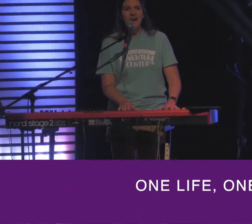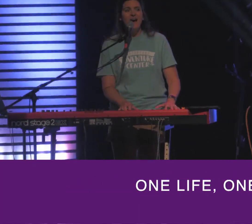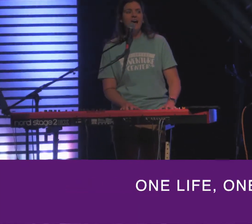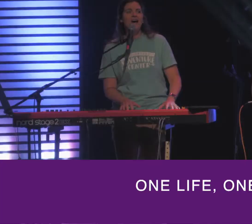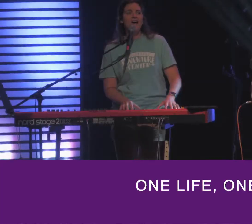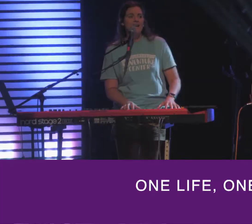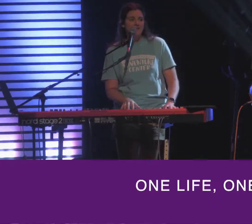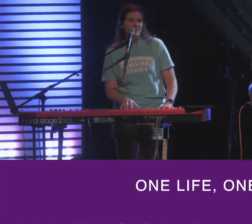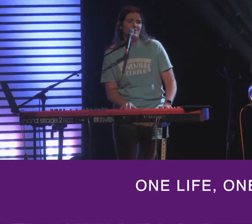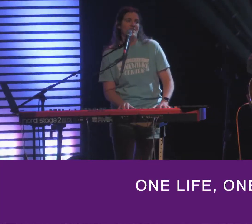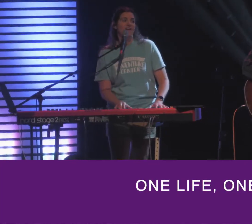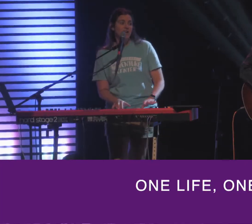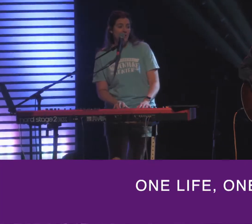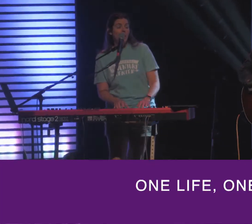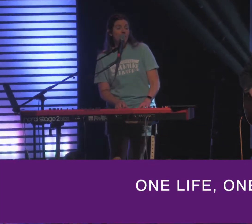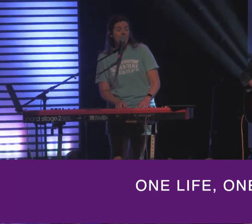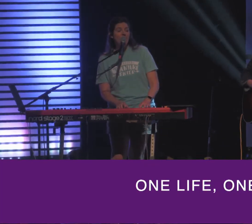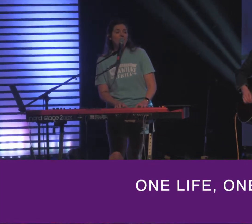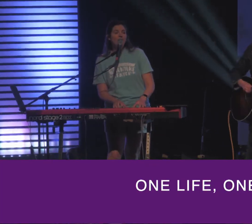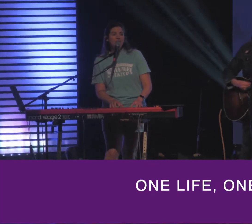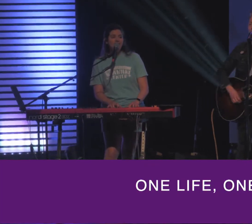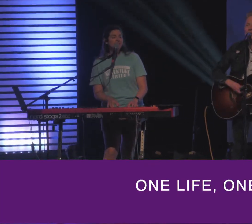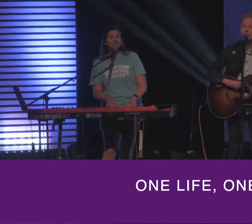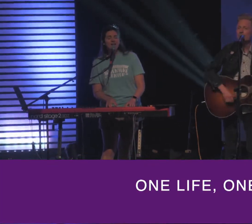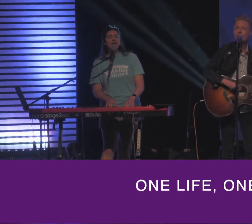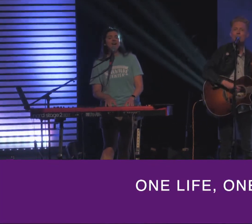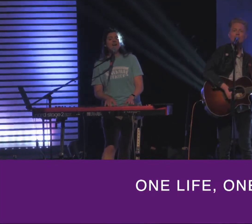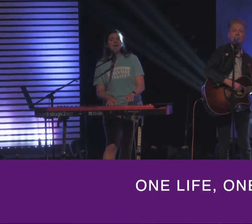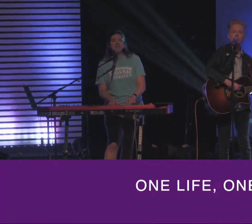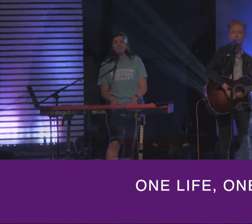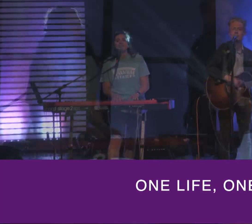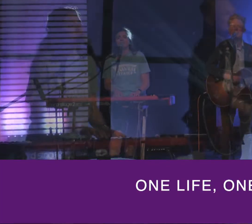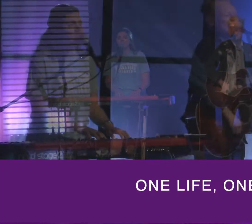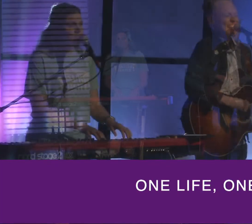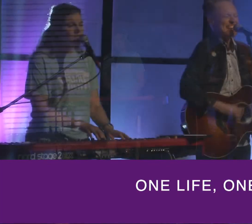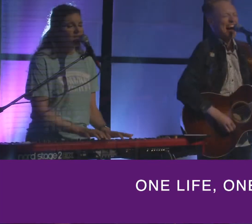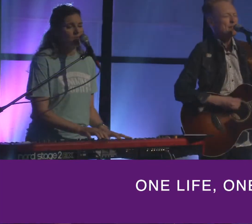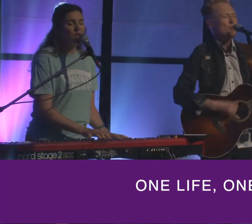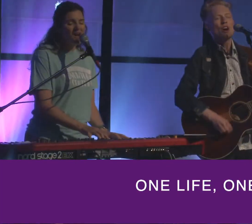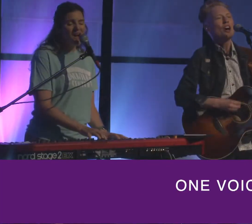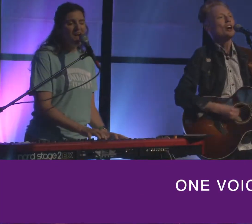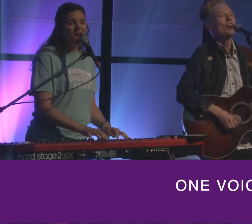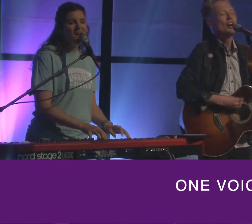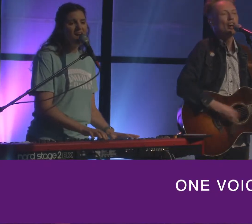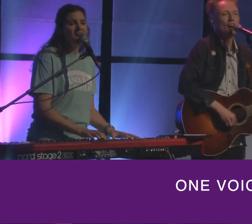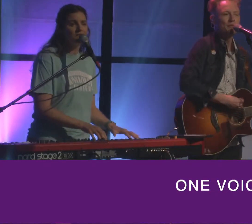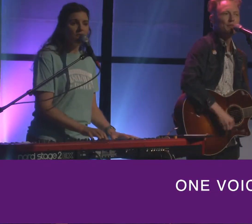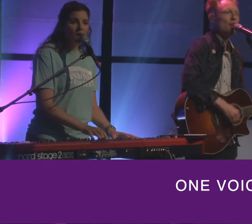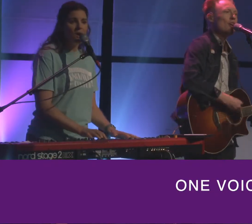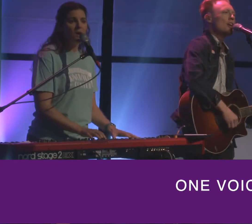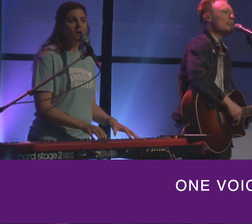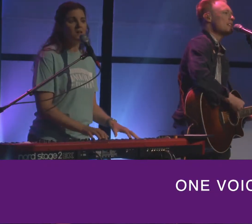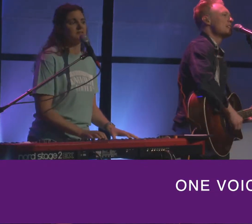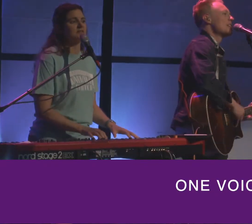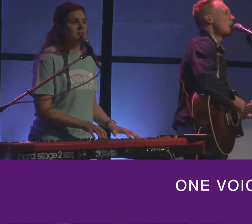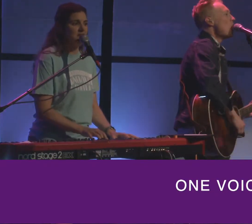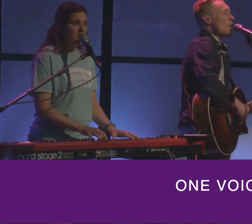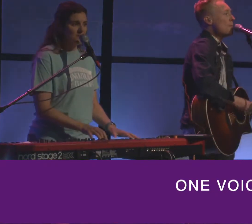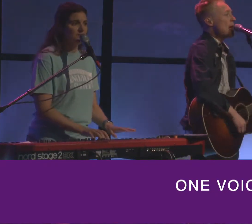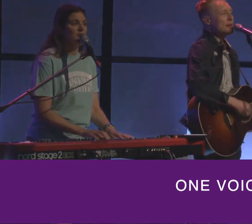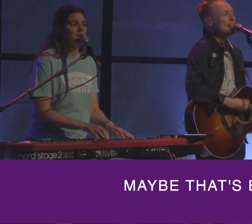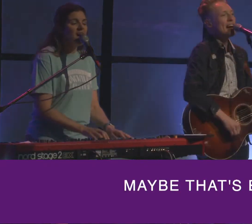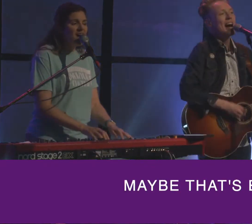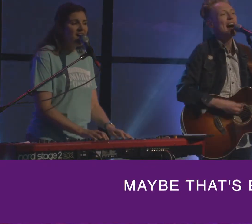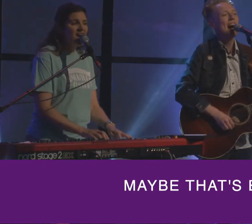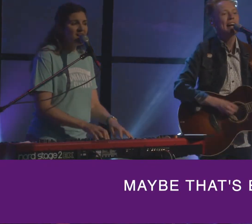one life and one love. I got one voice,